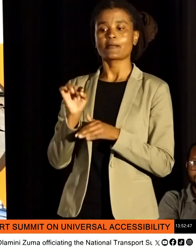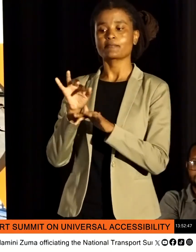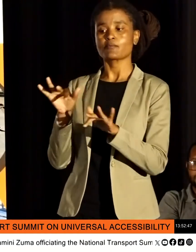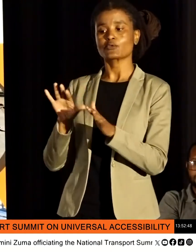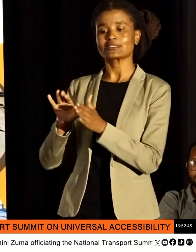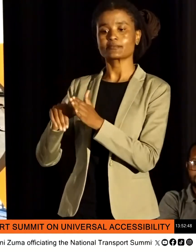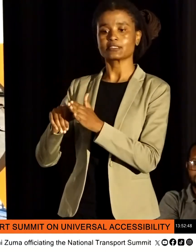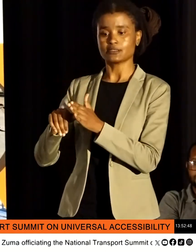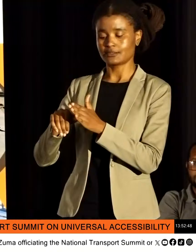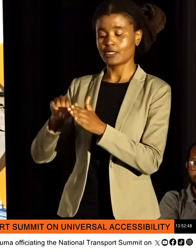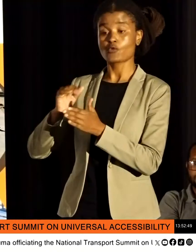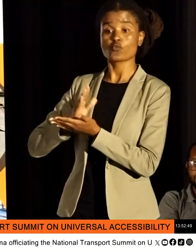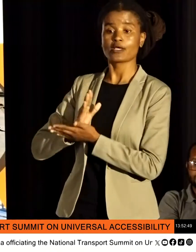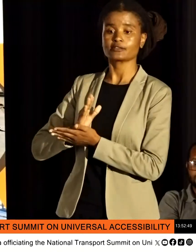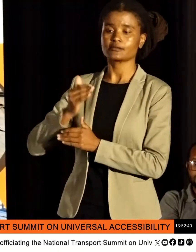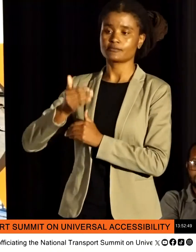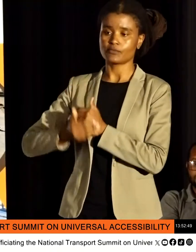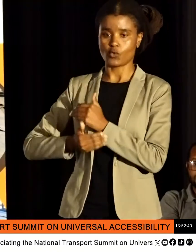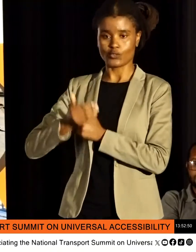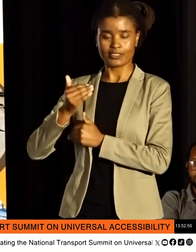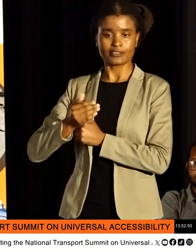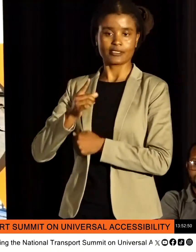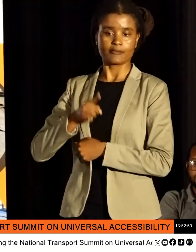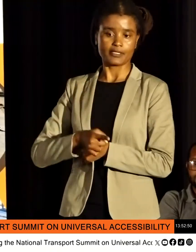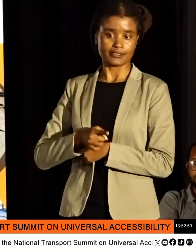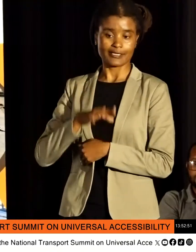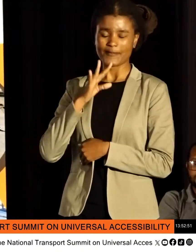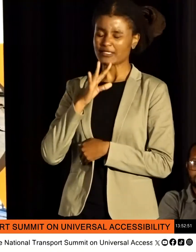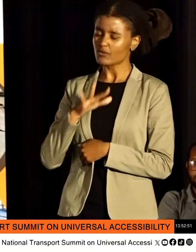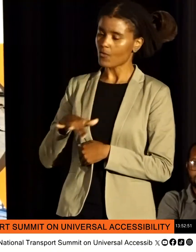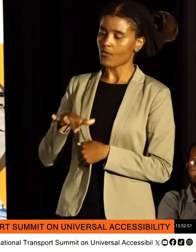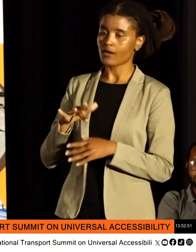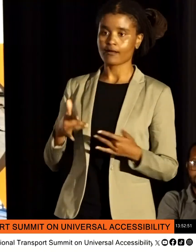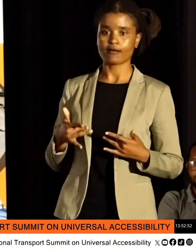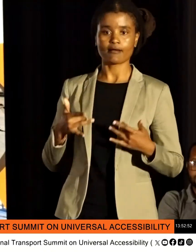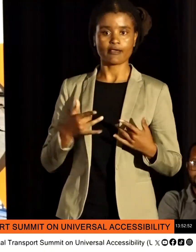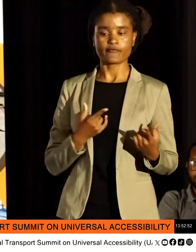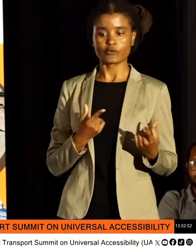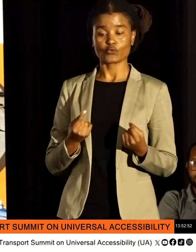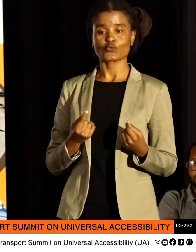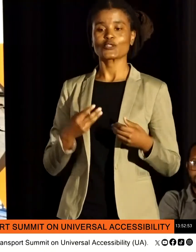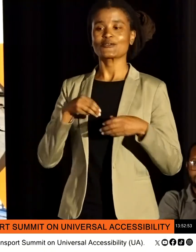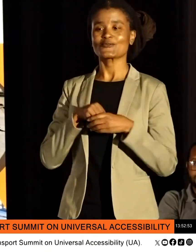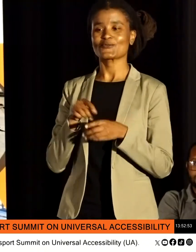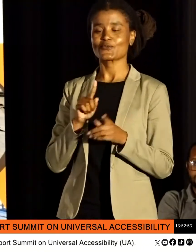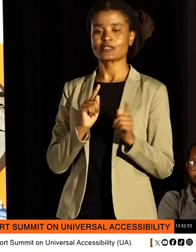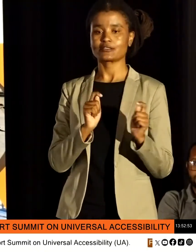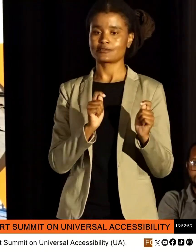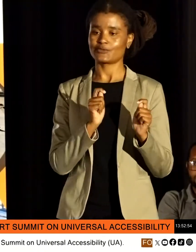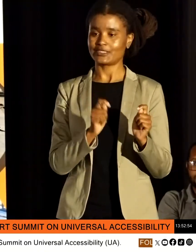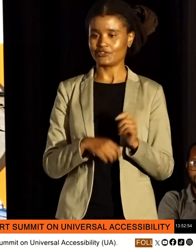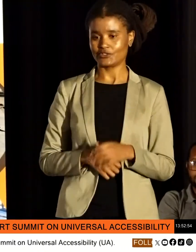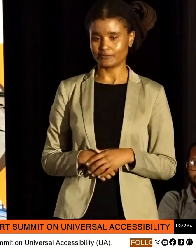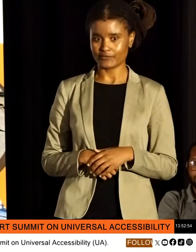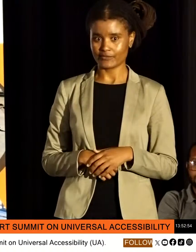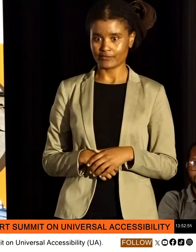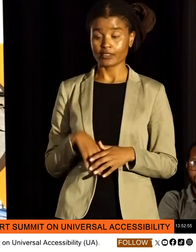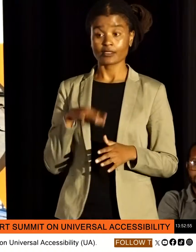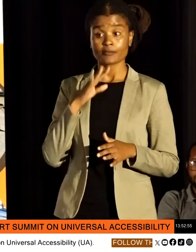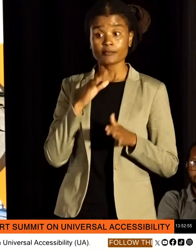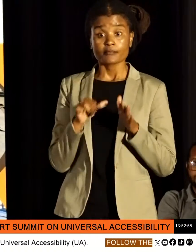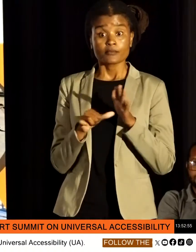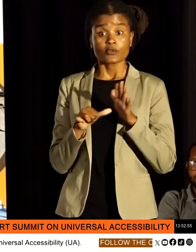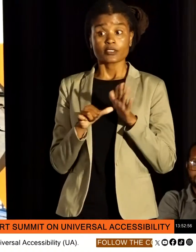of persons with disabilities across all facets of life, including transportation. We need to foster collaboration